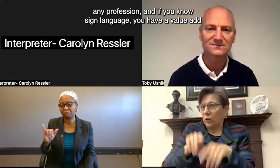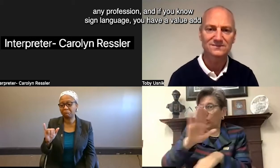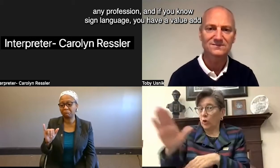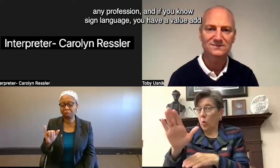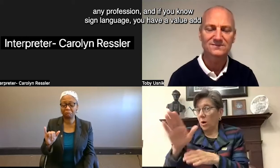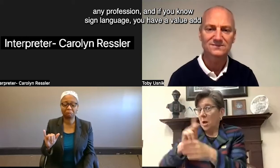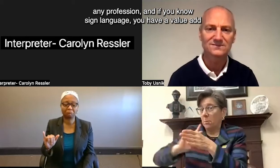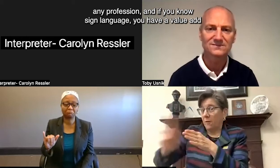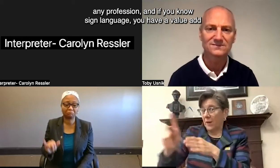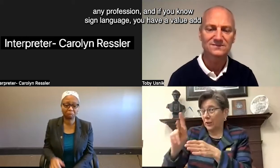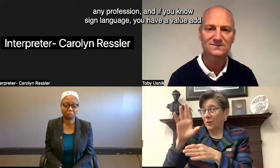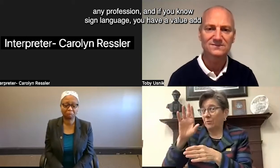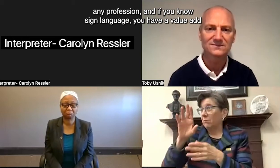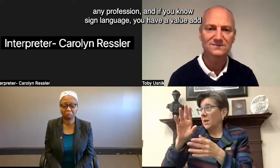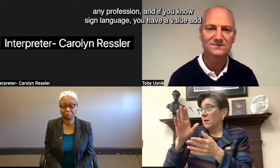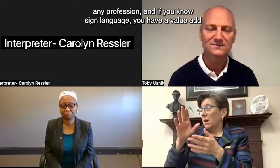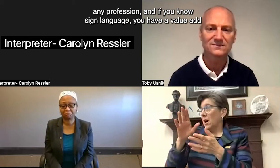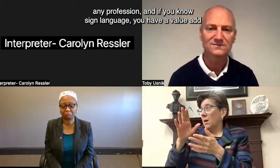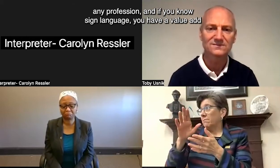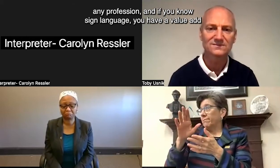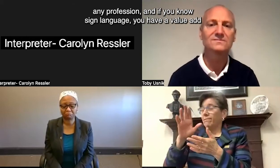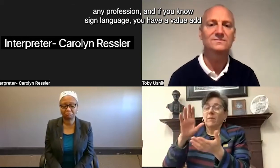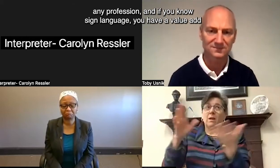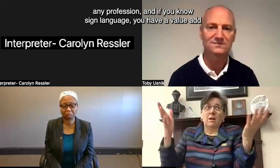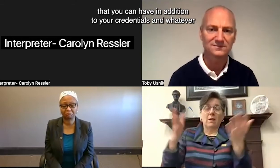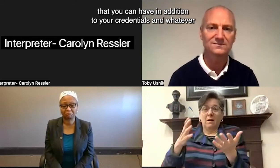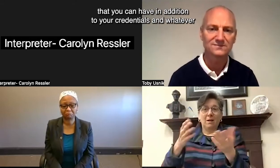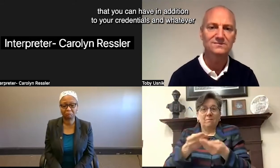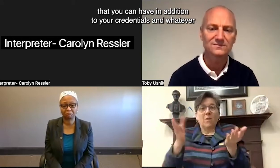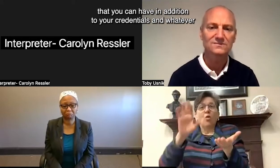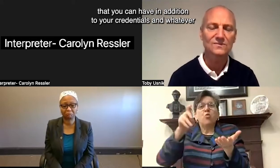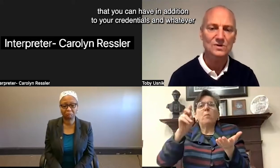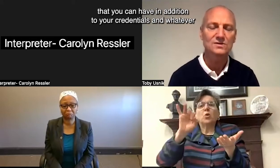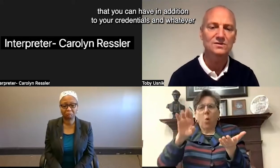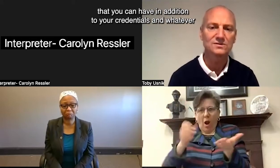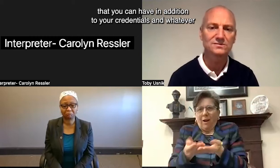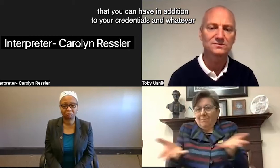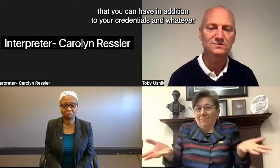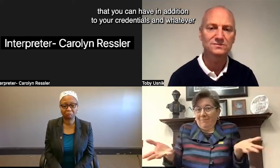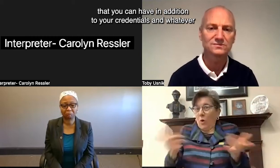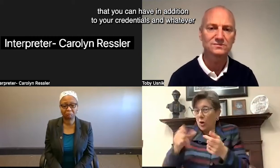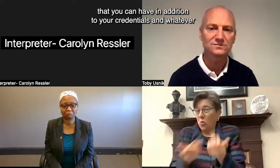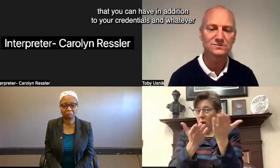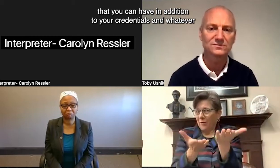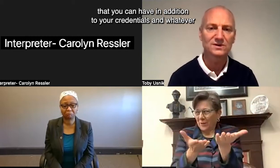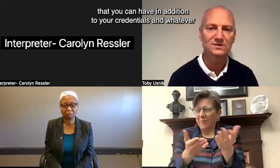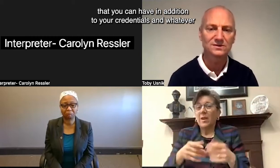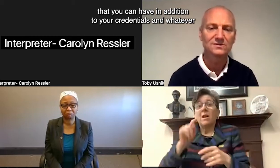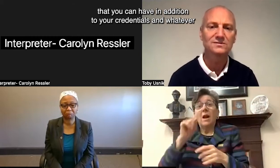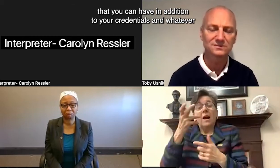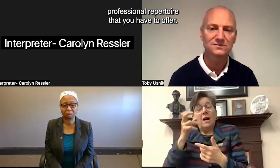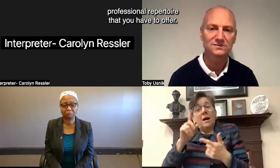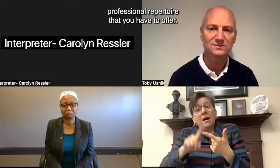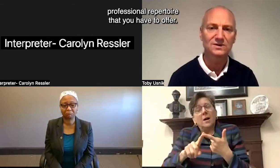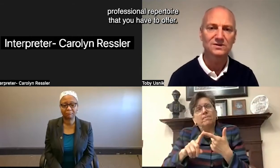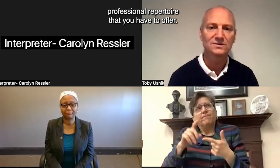language, you have a value add that you can have in addition to your credentials and whatever professional repertoire